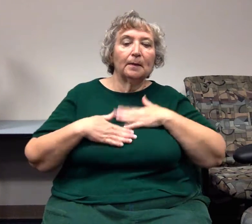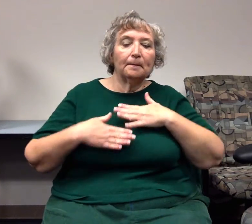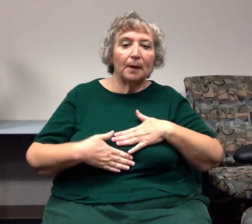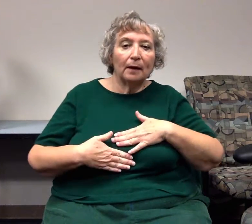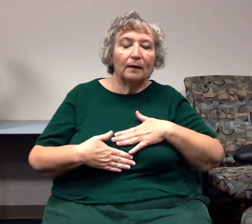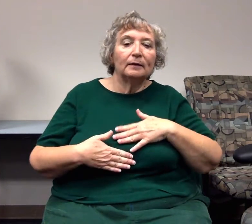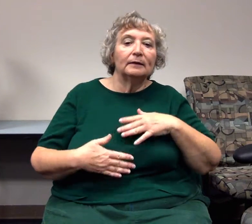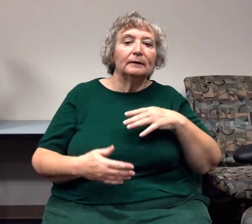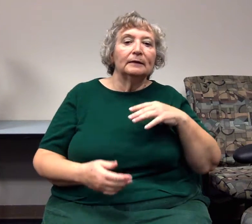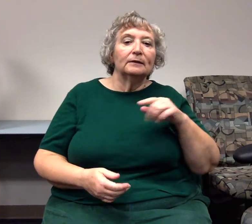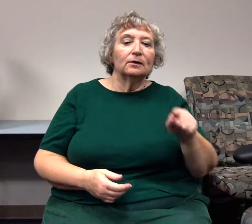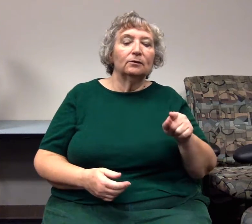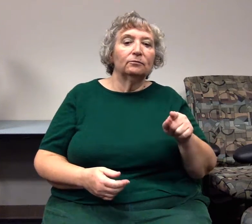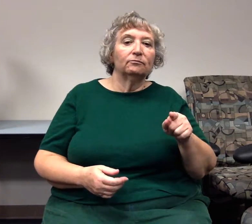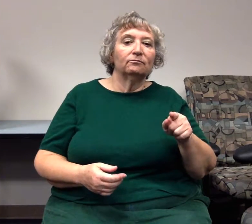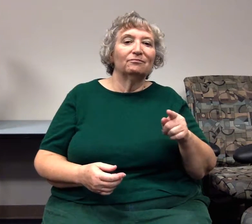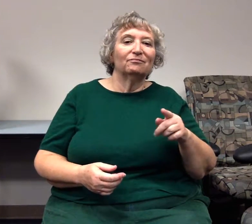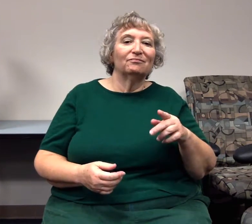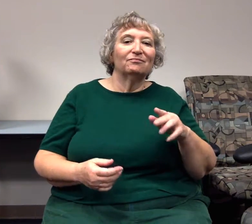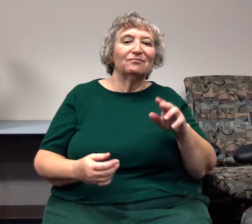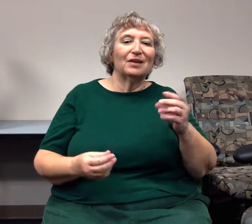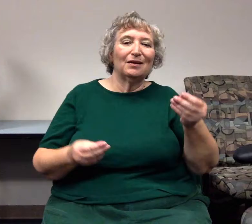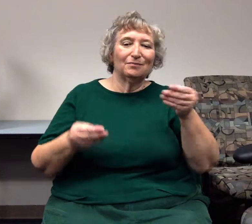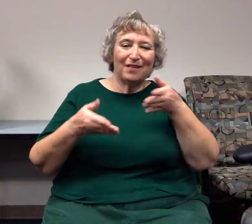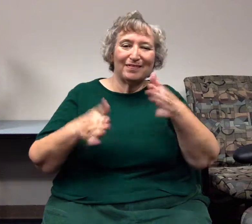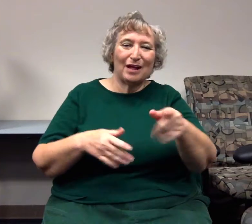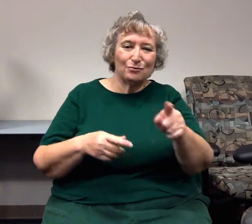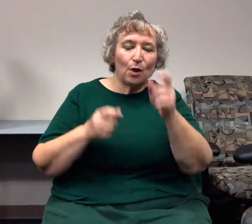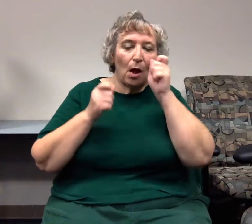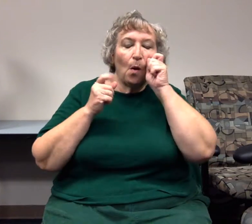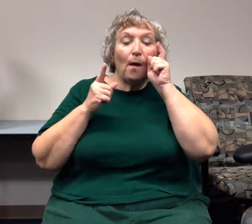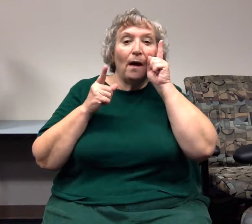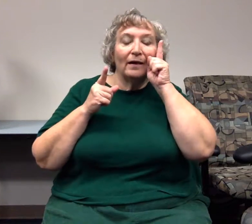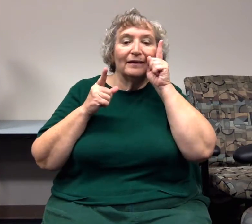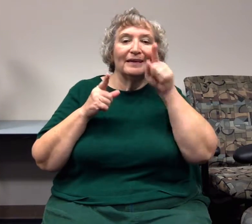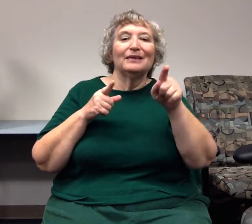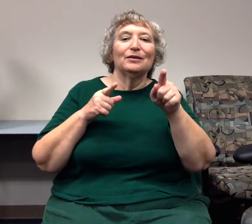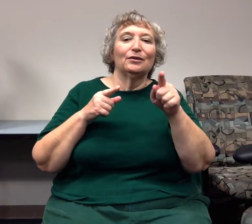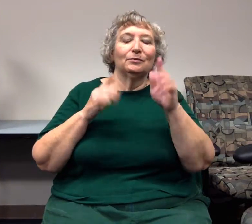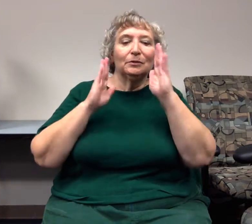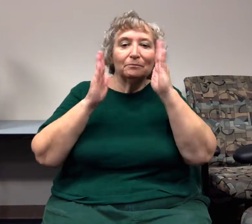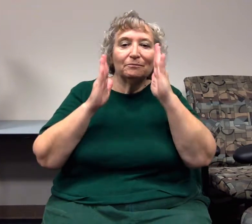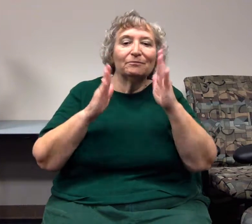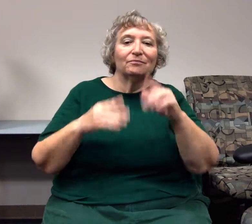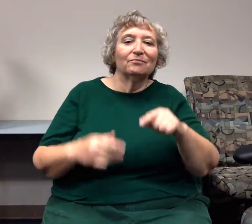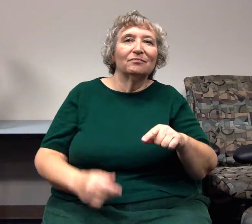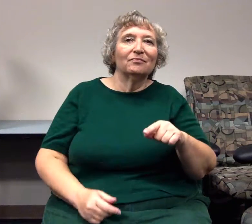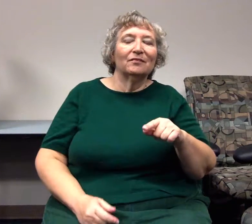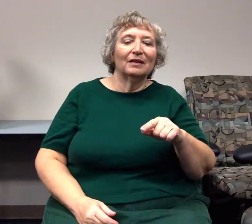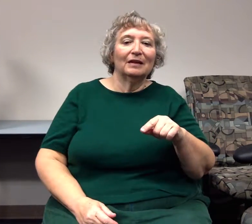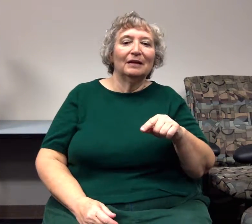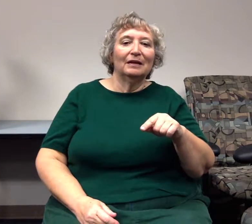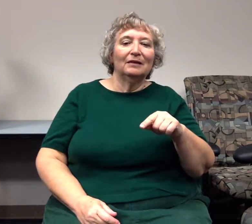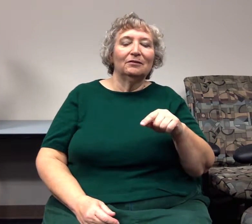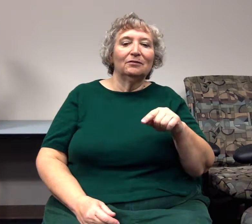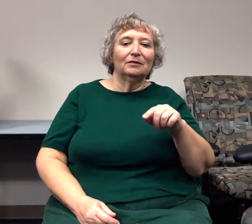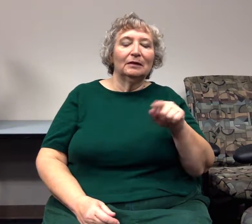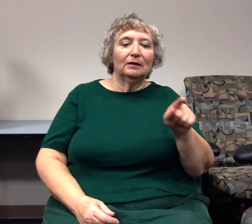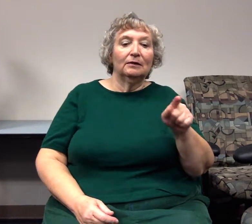fascinated today in science. And then when it goes into the large intestines, really the food can't be broken down much more, and